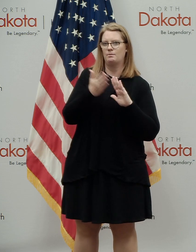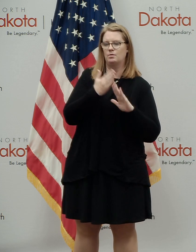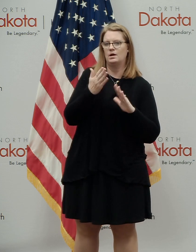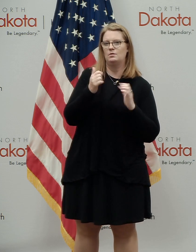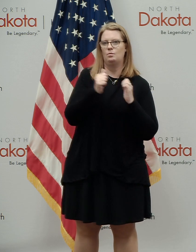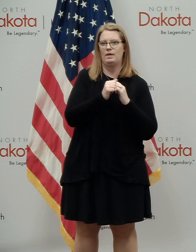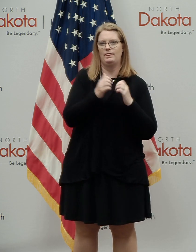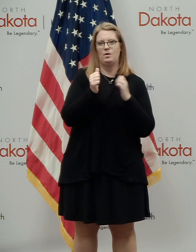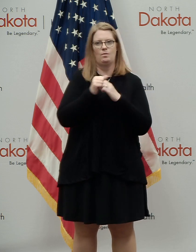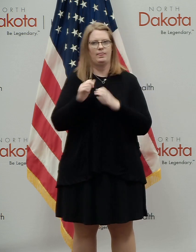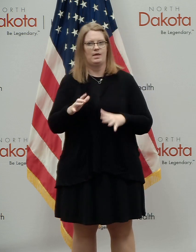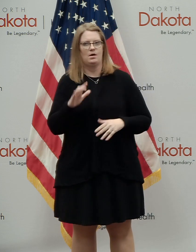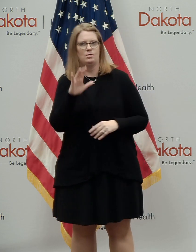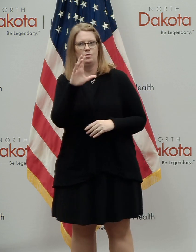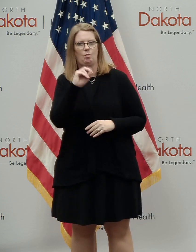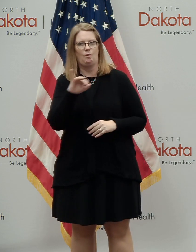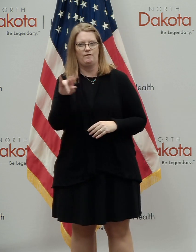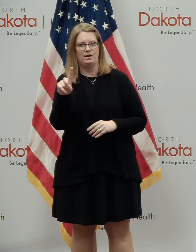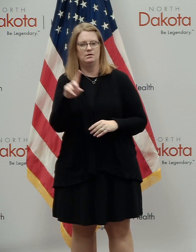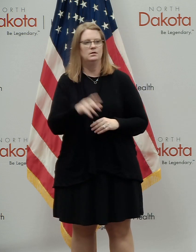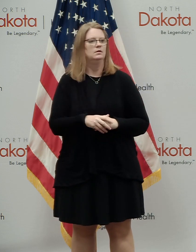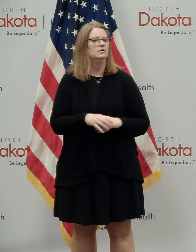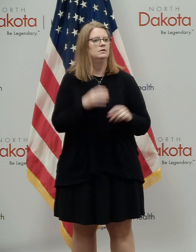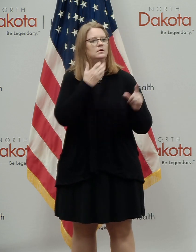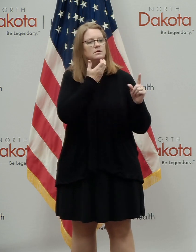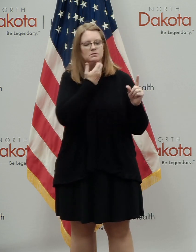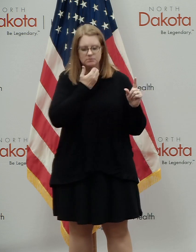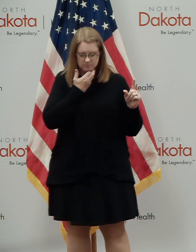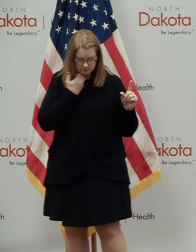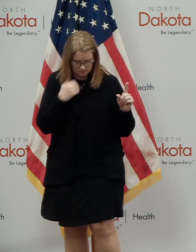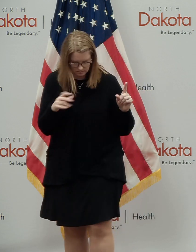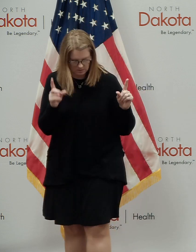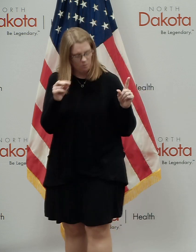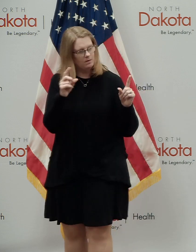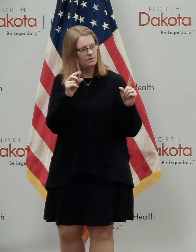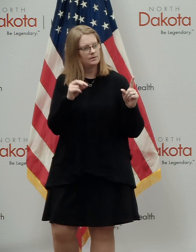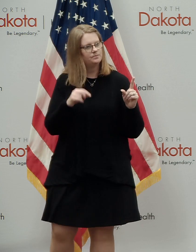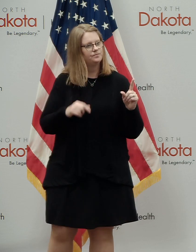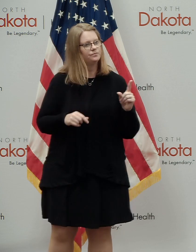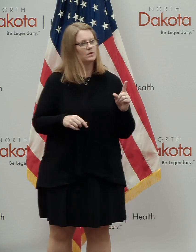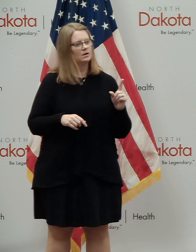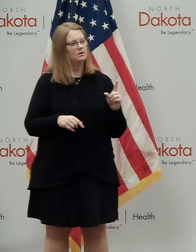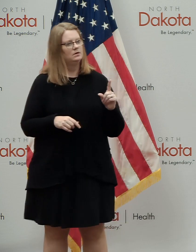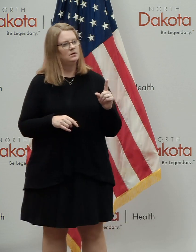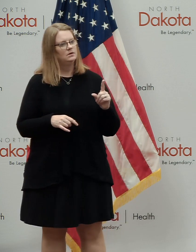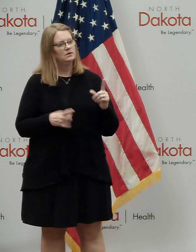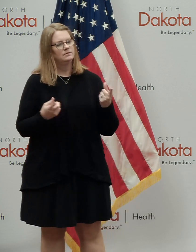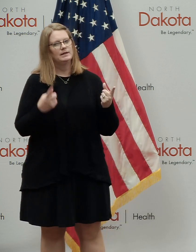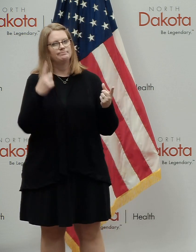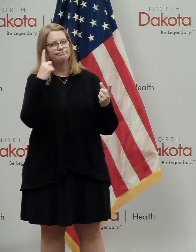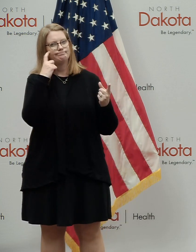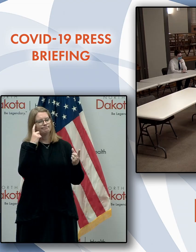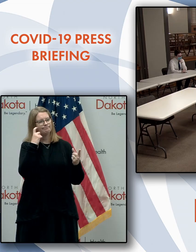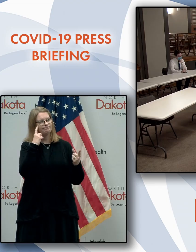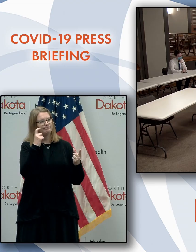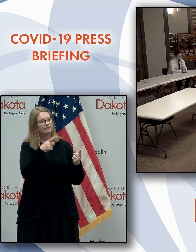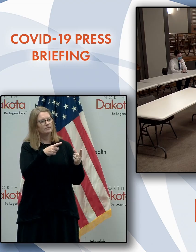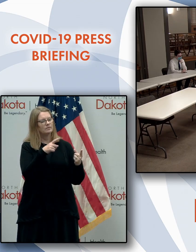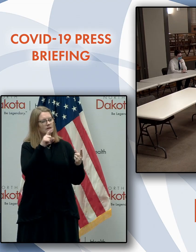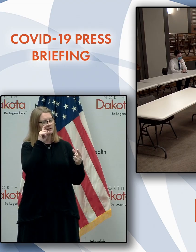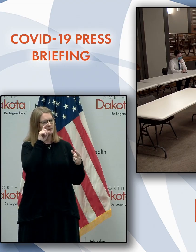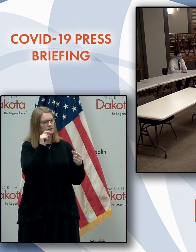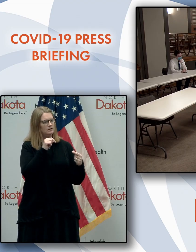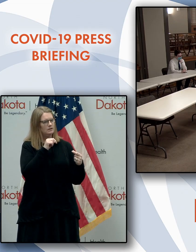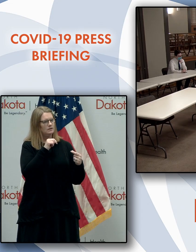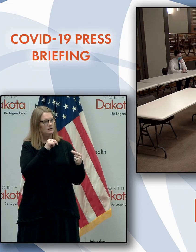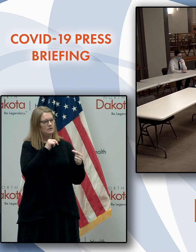without COVID, it's how a hospital would operate. I just have one more for you. There's been some speculation, obviously we haven't gotten to this point yet,